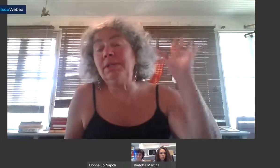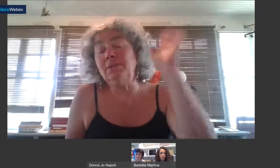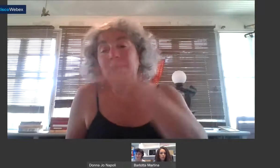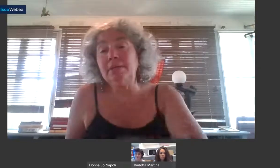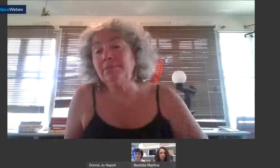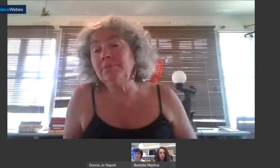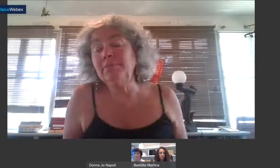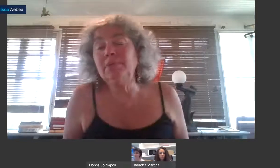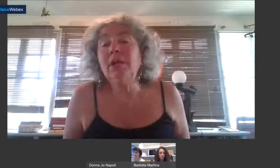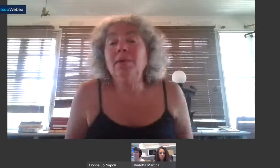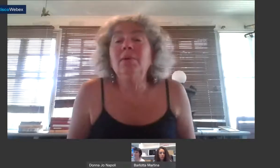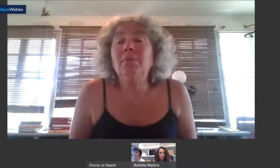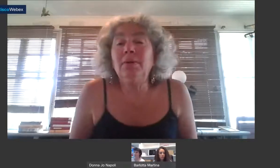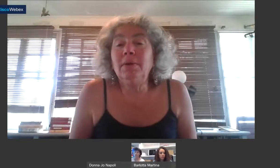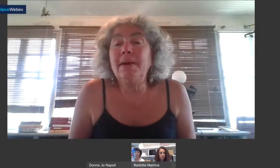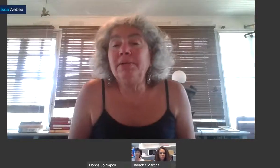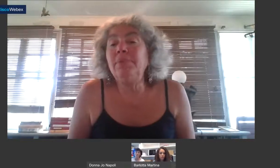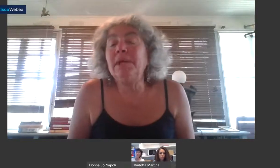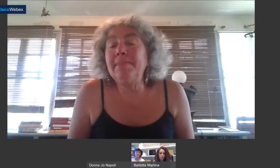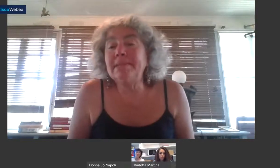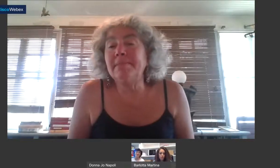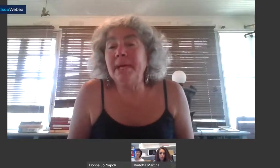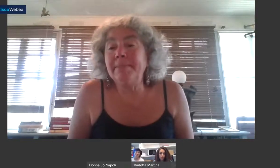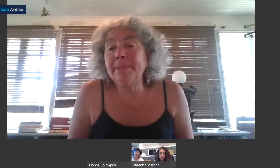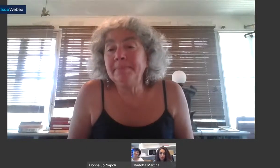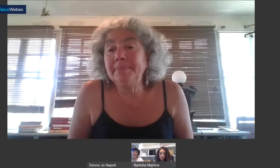want to mess them up.